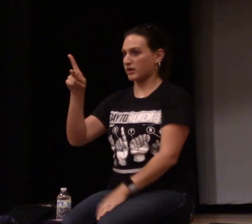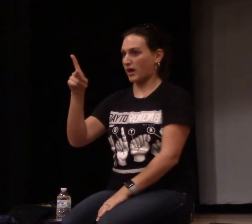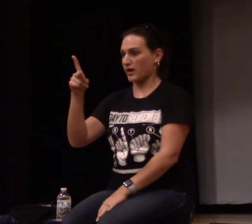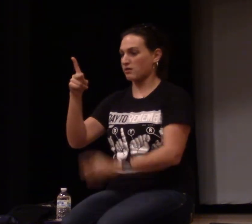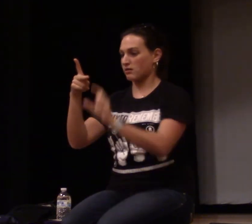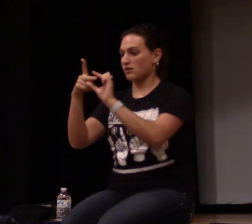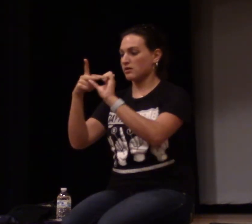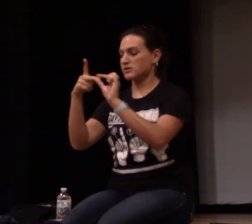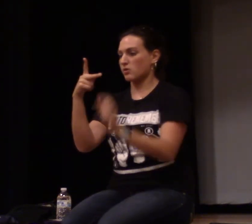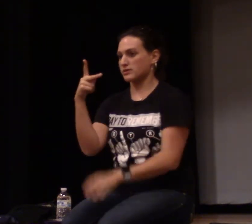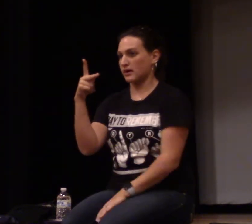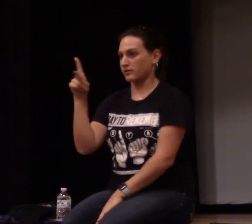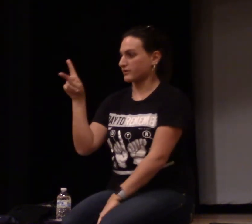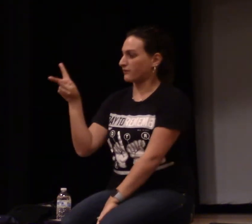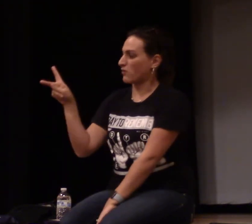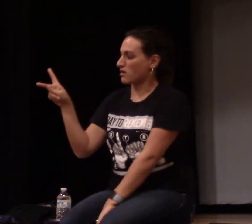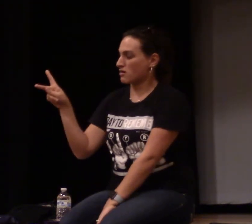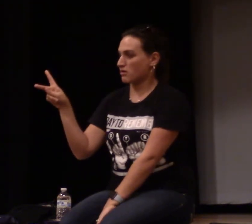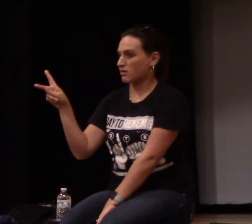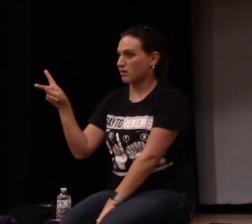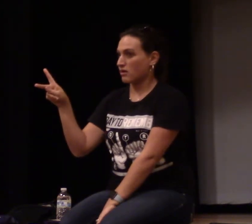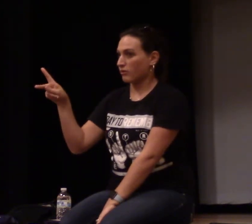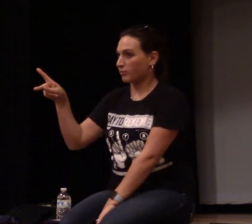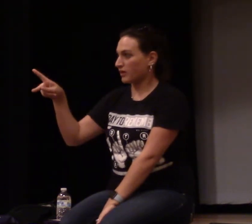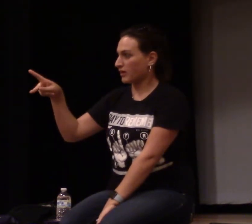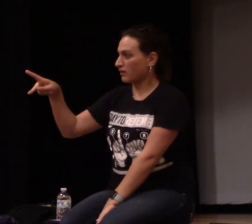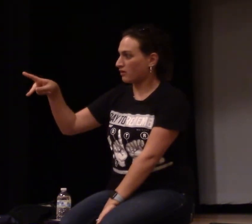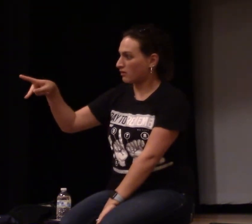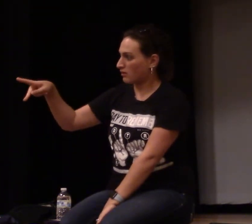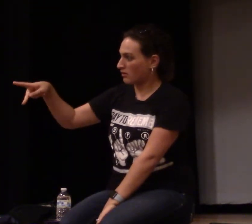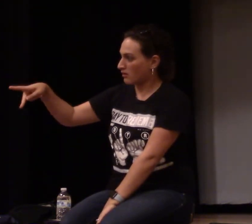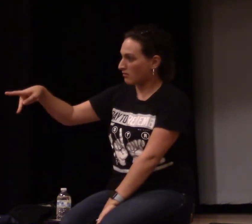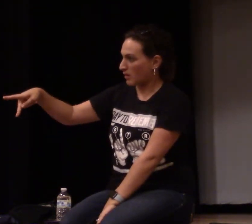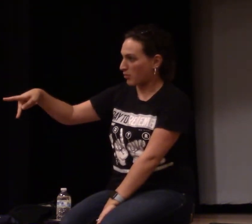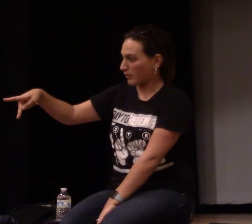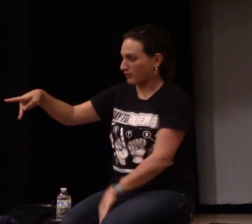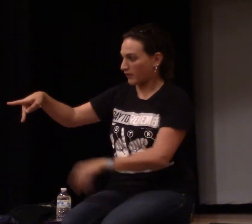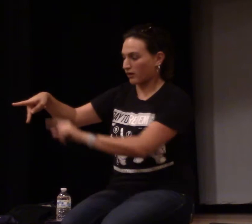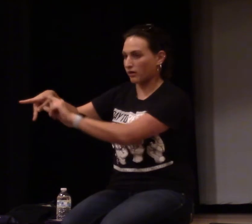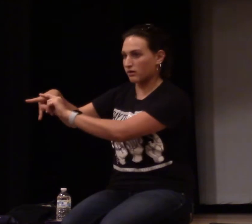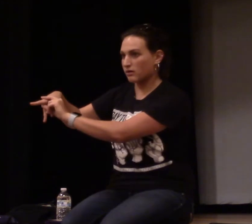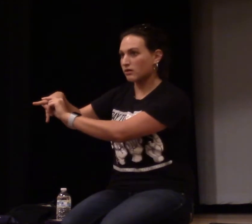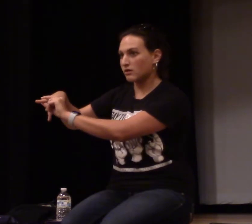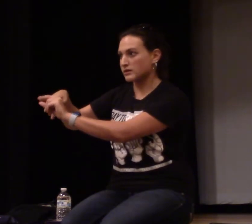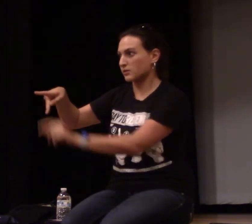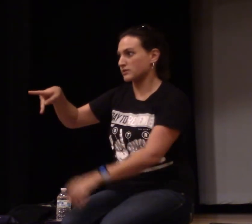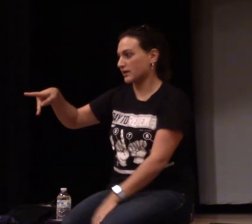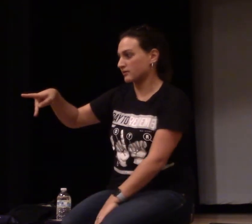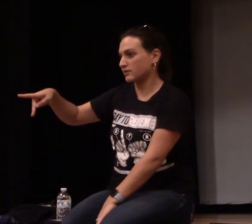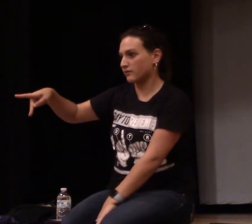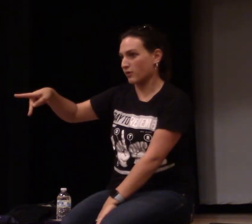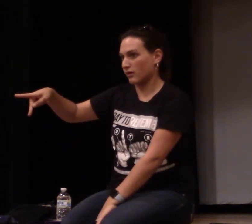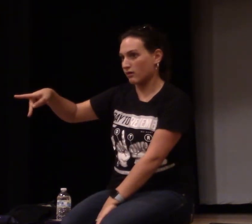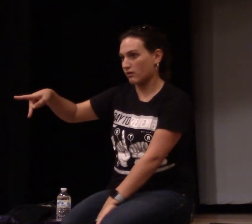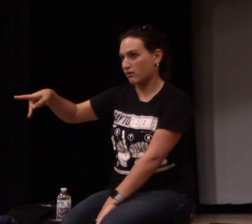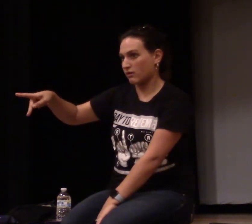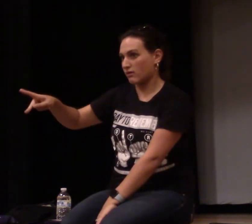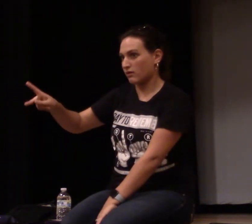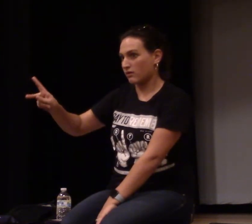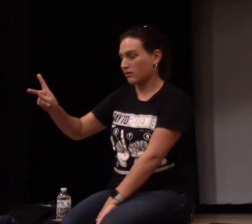K, it's horizontal to the floor. With P, my pointer finger is horizontal to the floor.